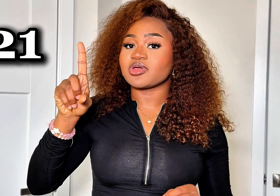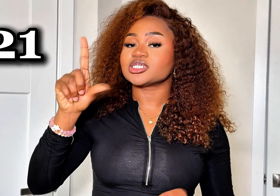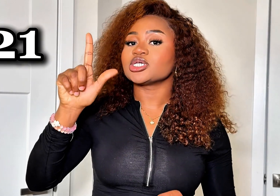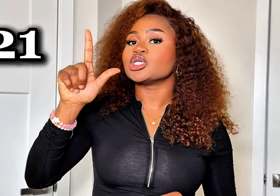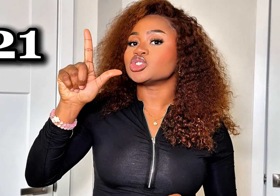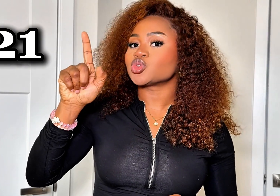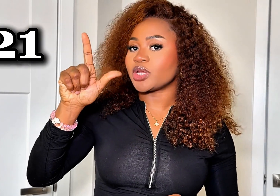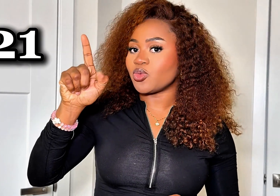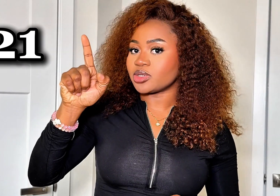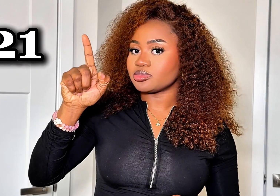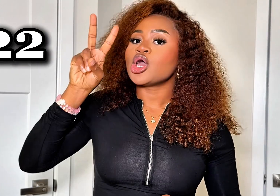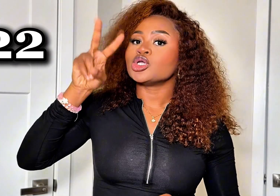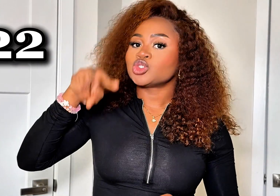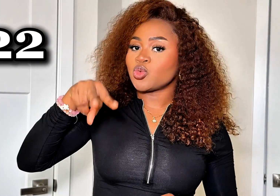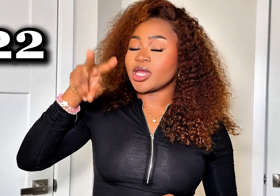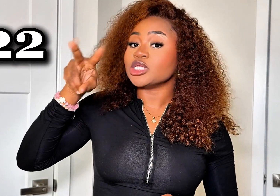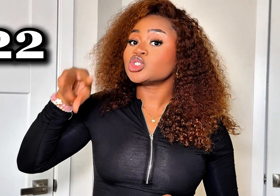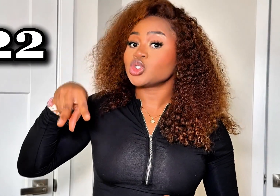Language is 21. 22.